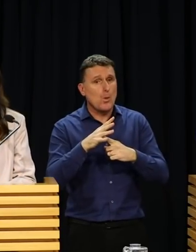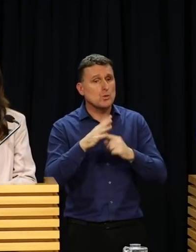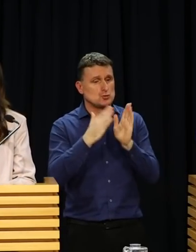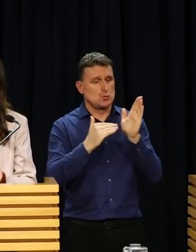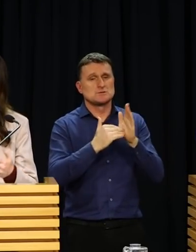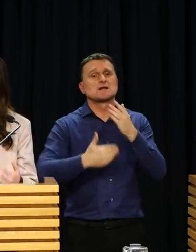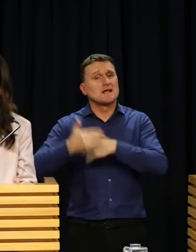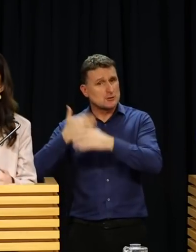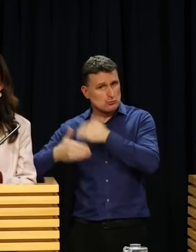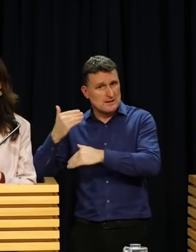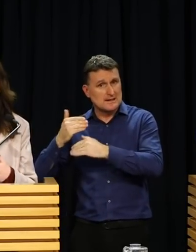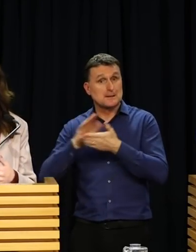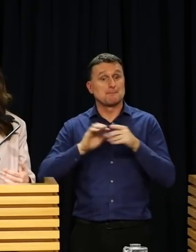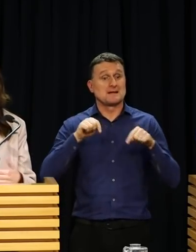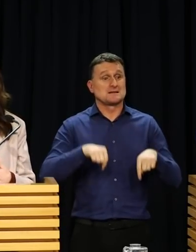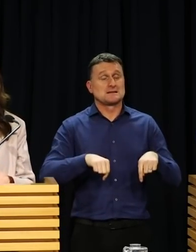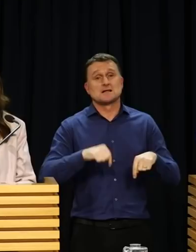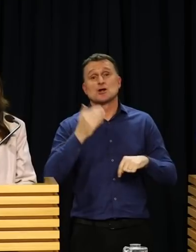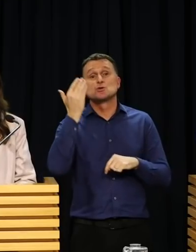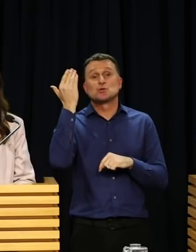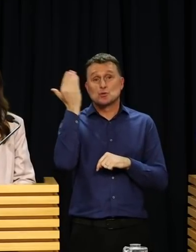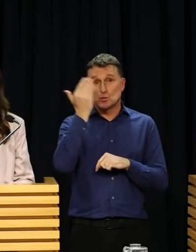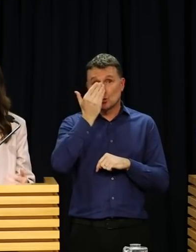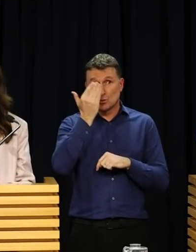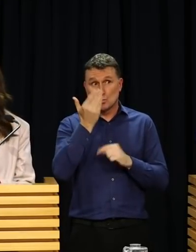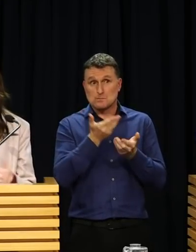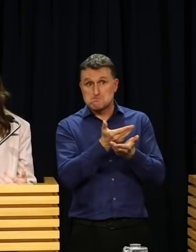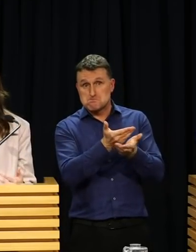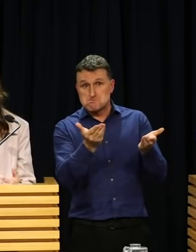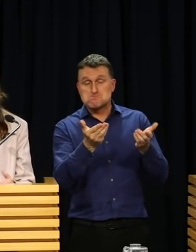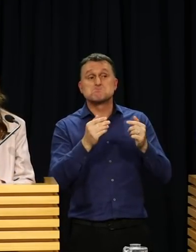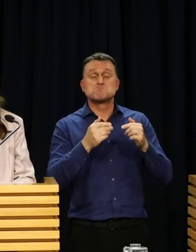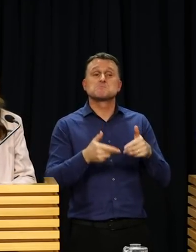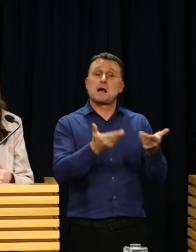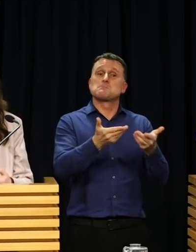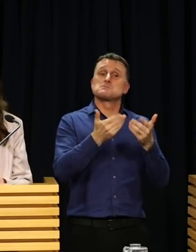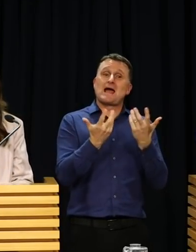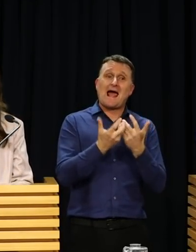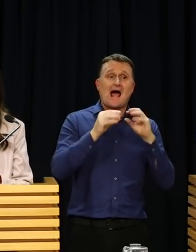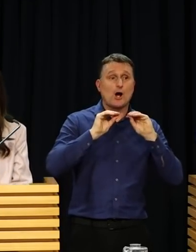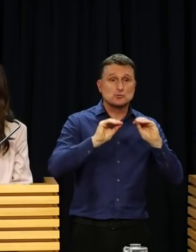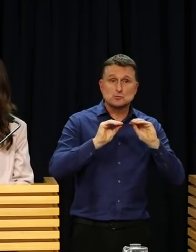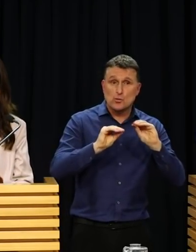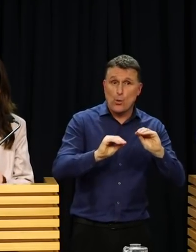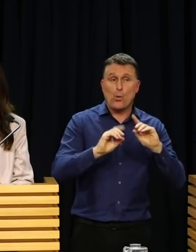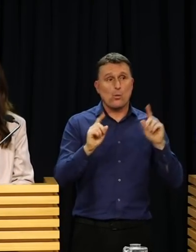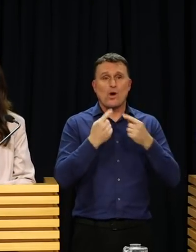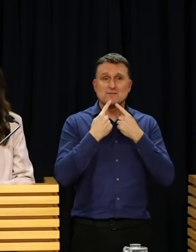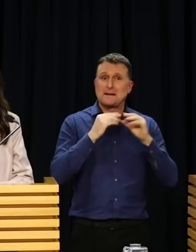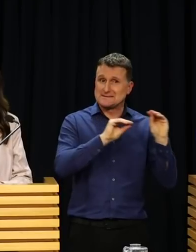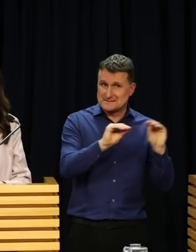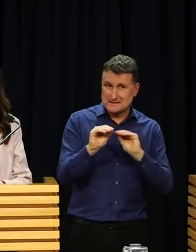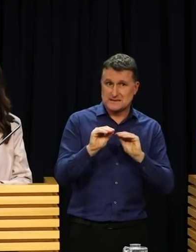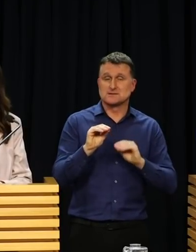history. And so schools determine ultimately how that is taught and what is taught. Already, I'm